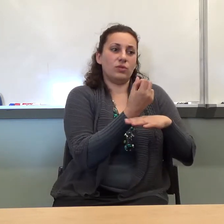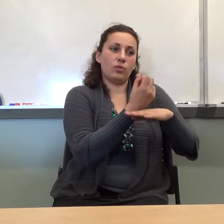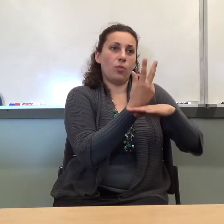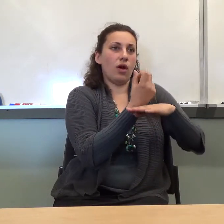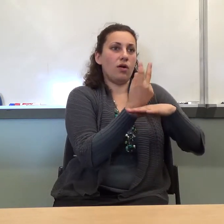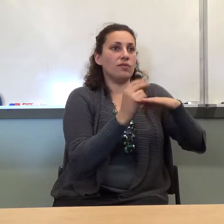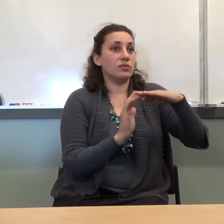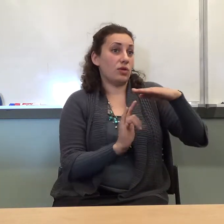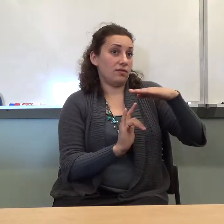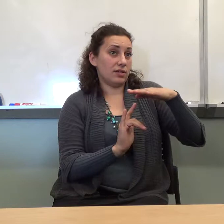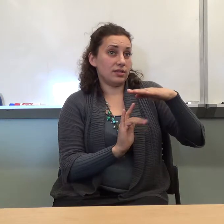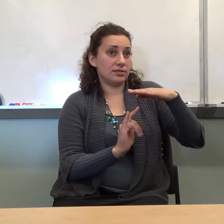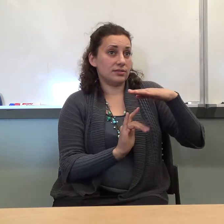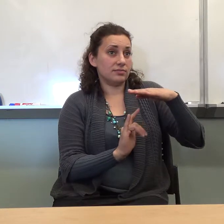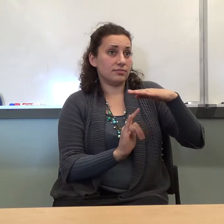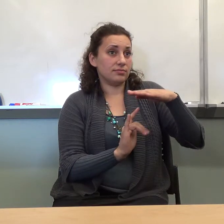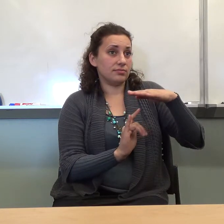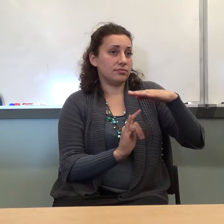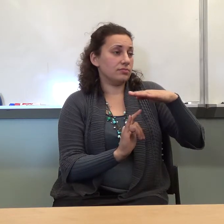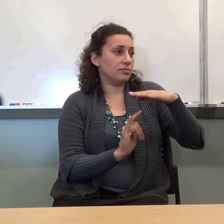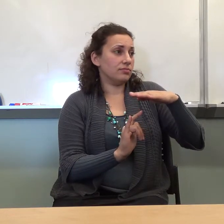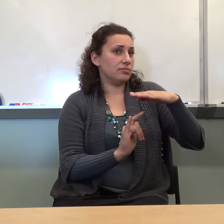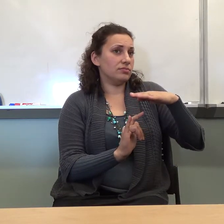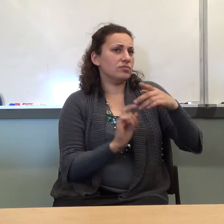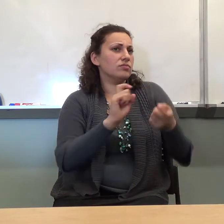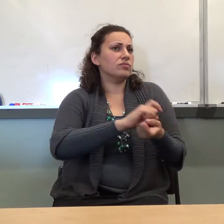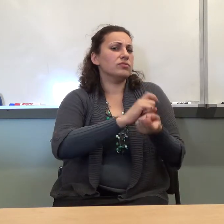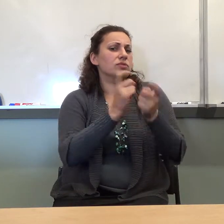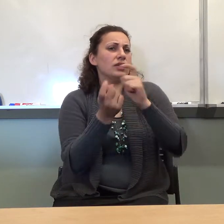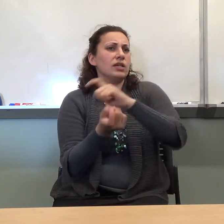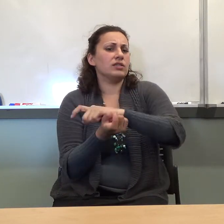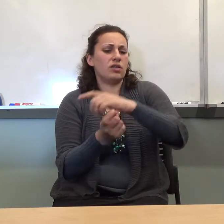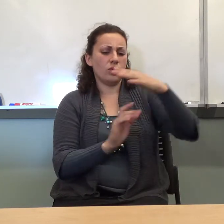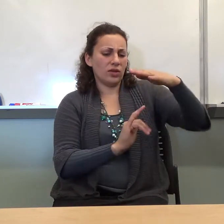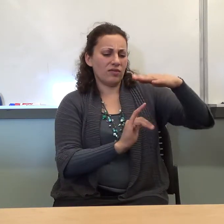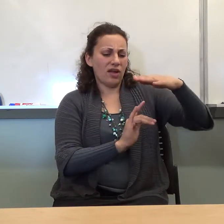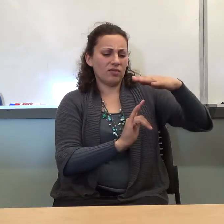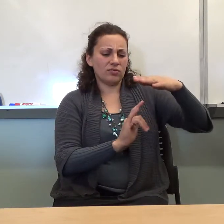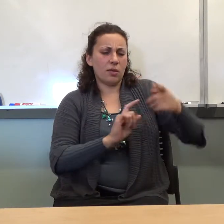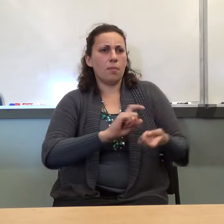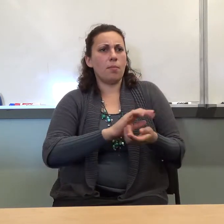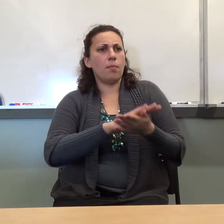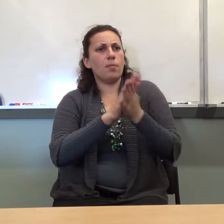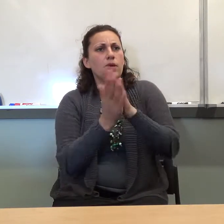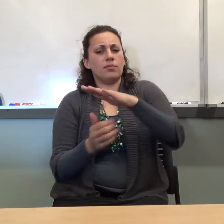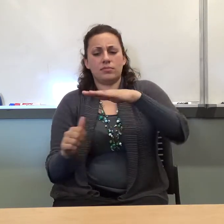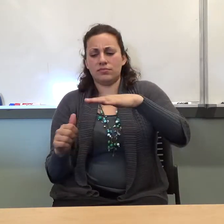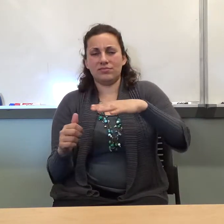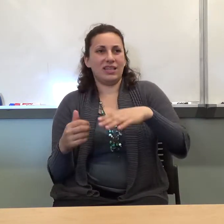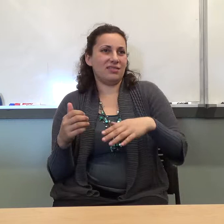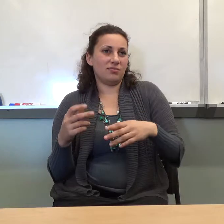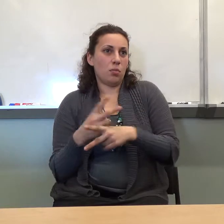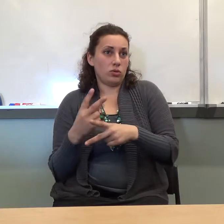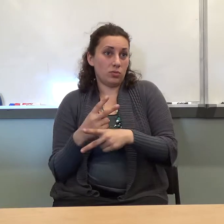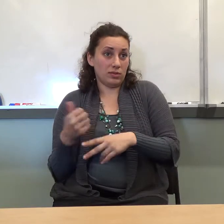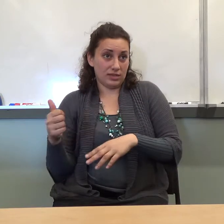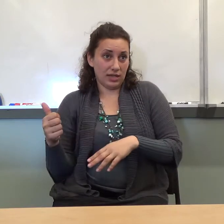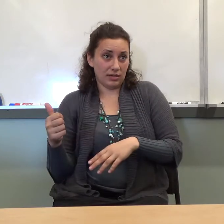12/25. And again, what does it take to get a power of 10 down there? Just multiply by 4, and you get 100. But you